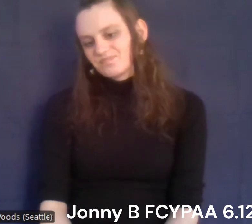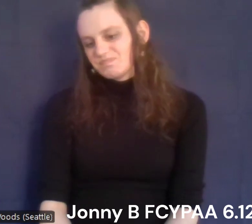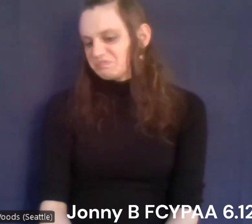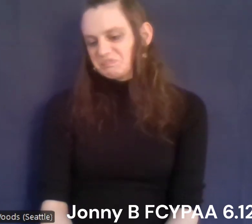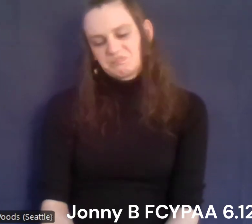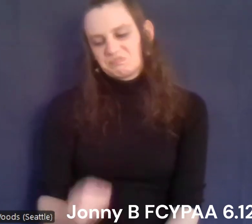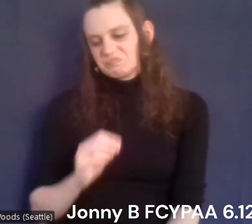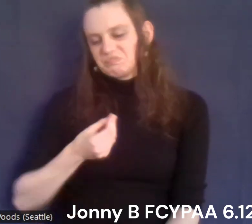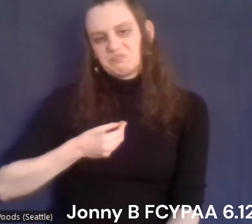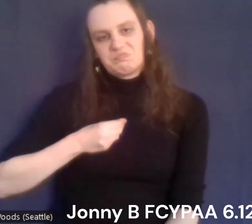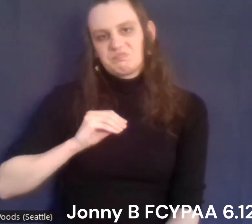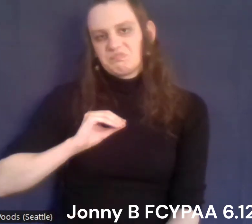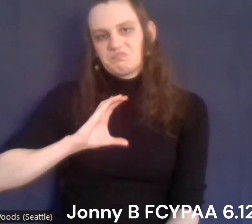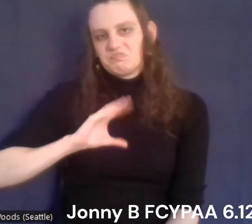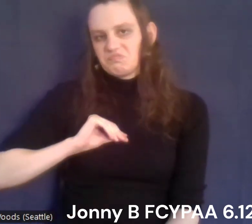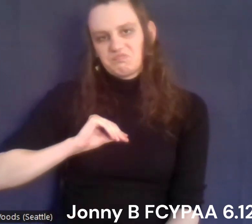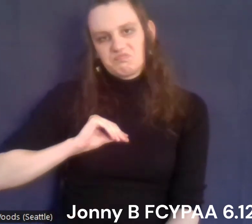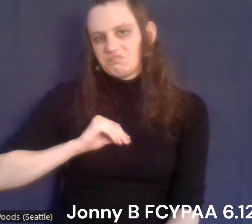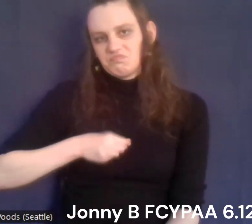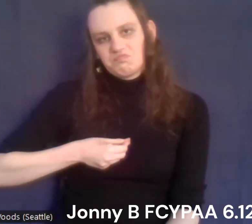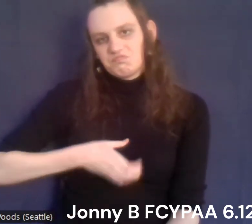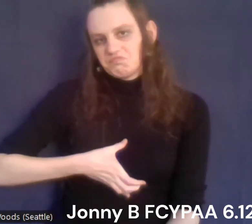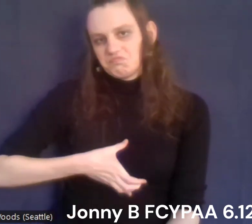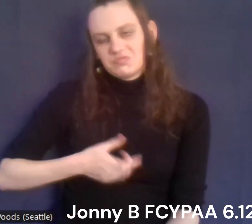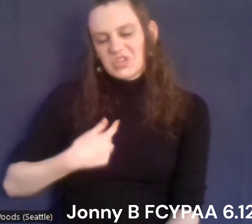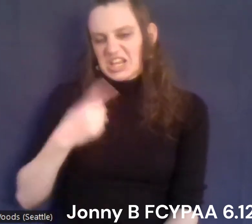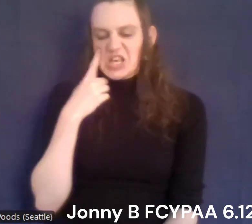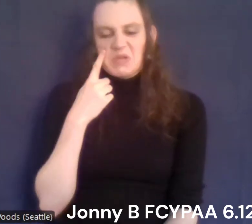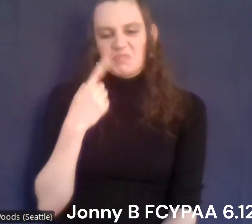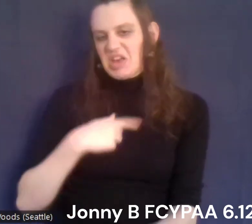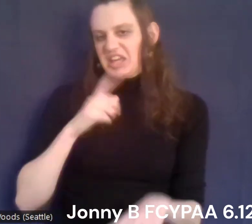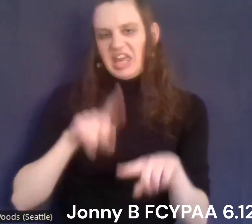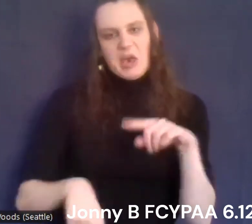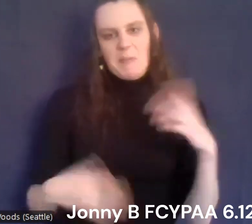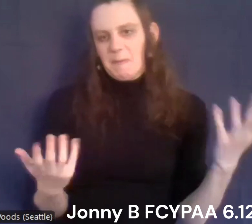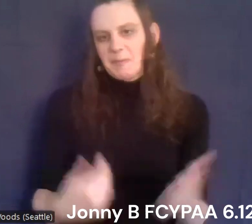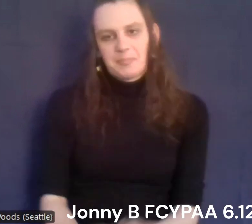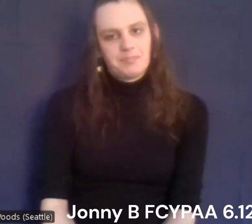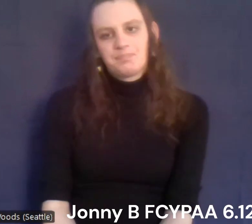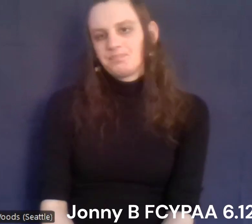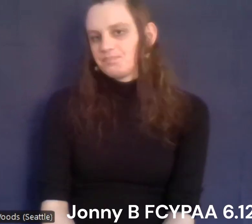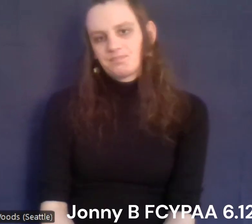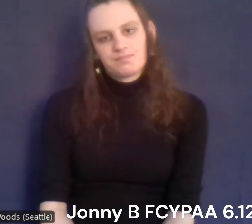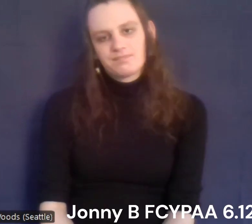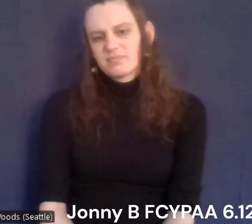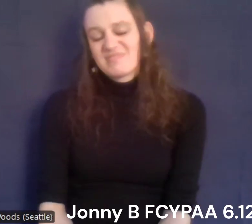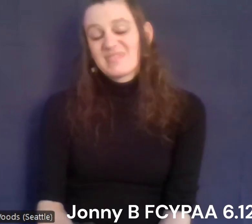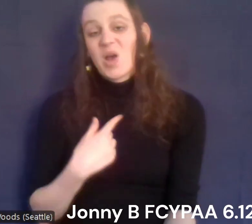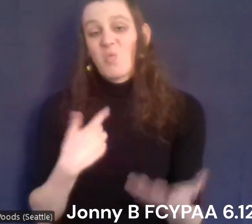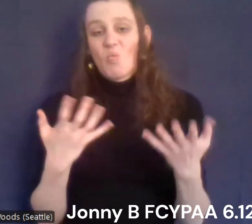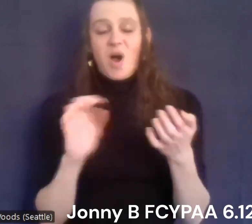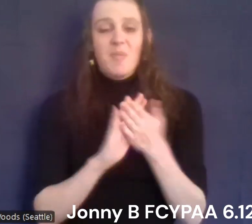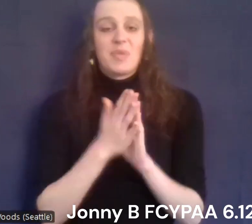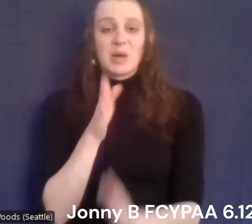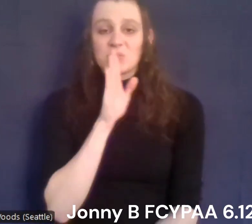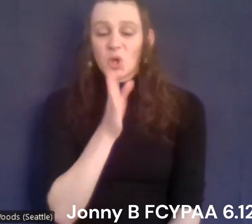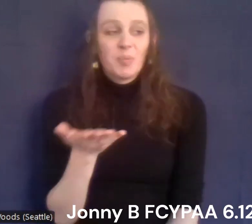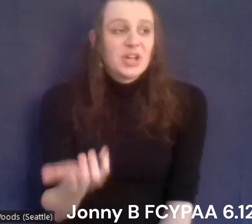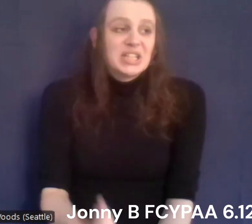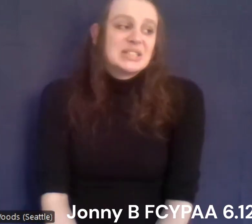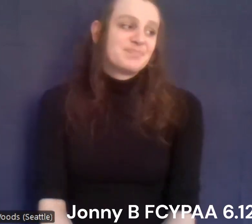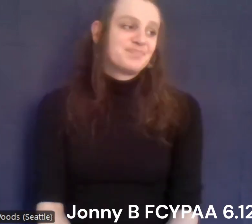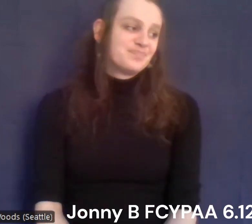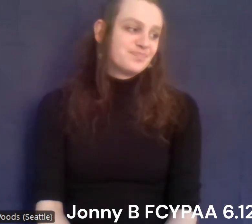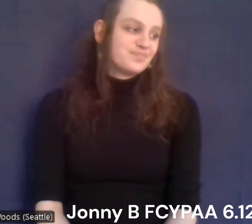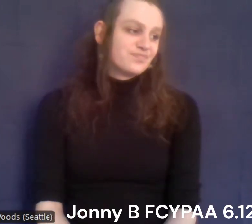confidence in myself. I didn't think I could do it. Um, I wanted to get sober, but I knew how